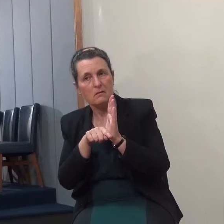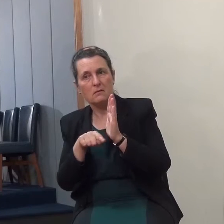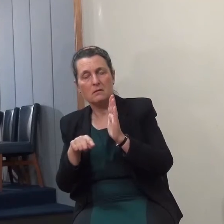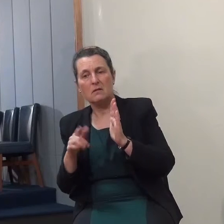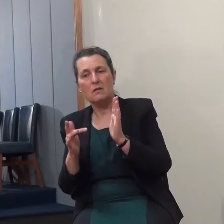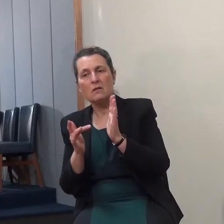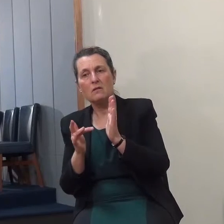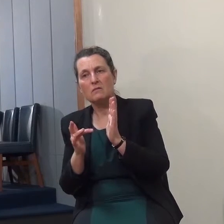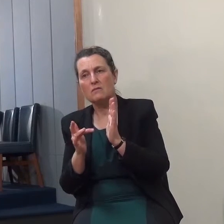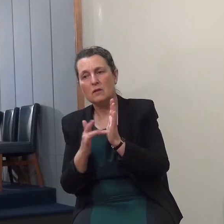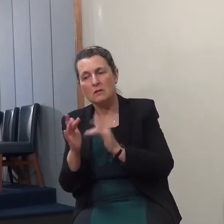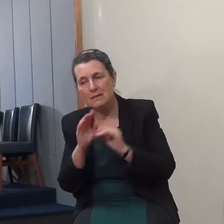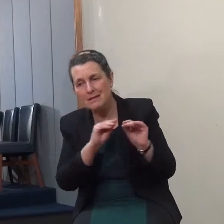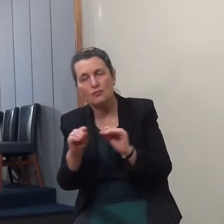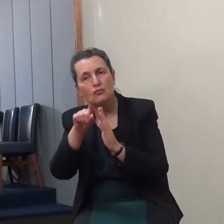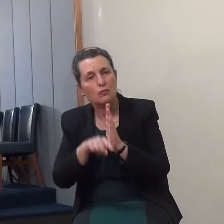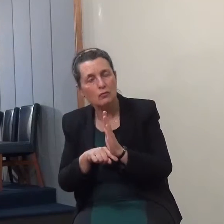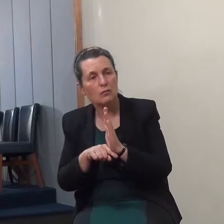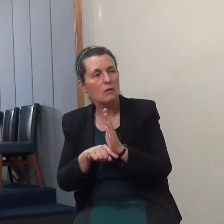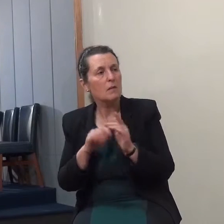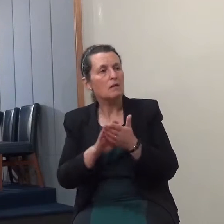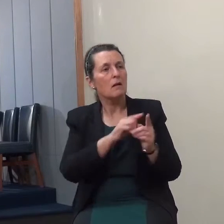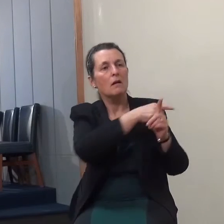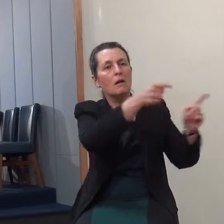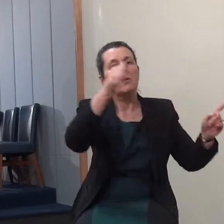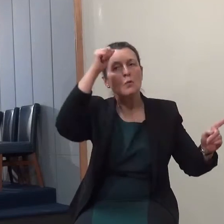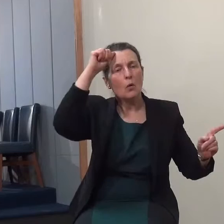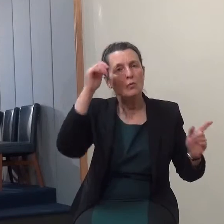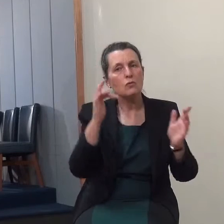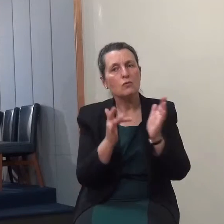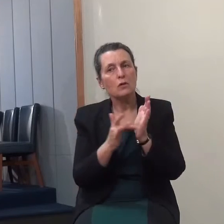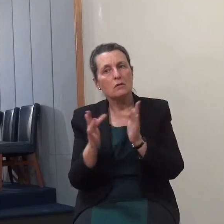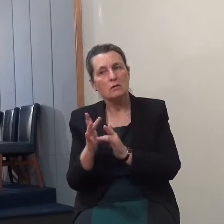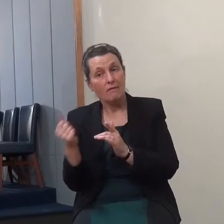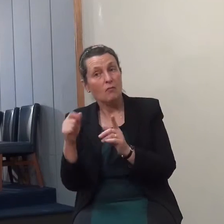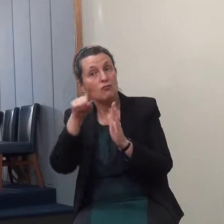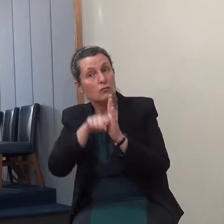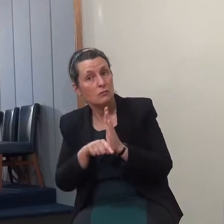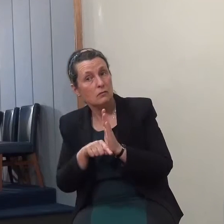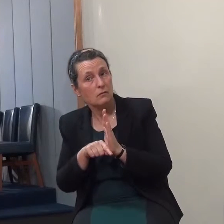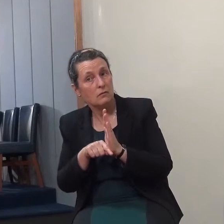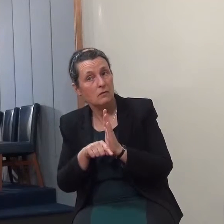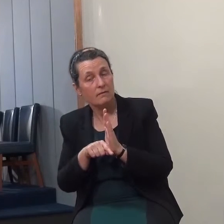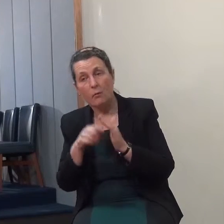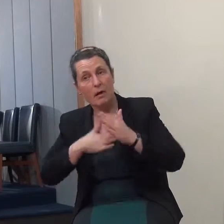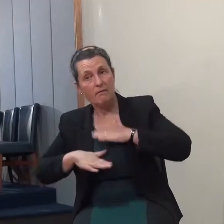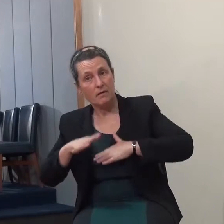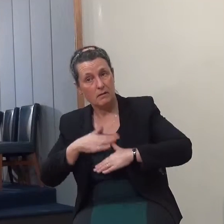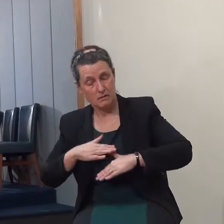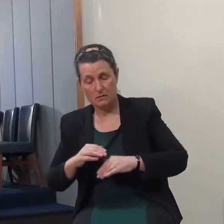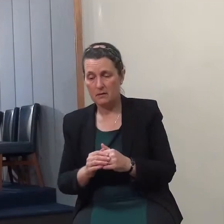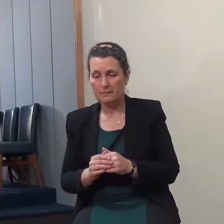will go about it, and how he expects his disciples and his apostles to behave. See the Sermon